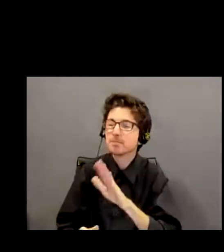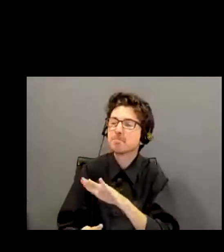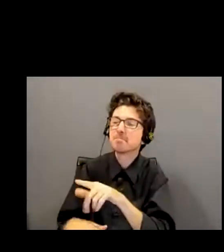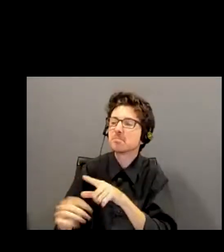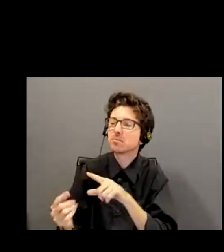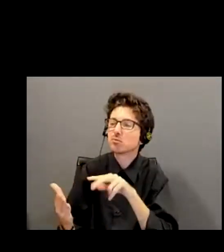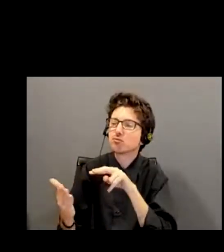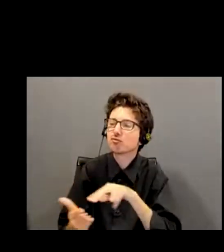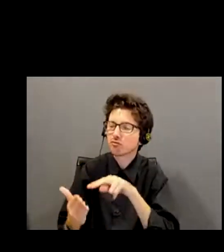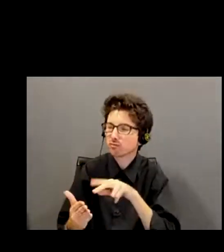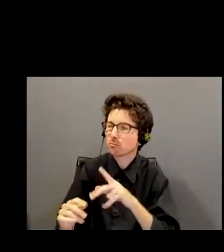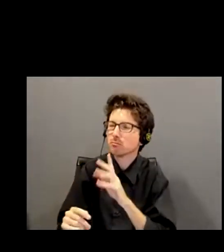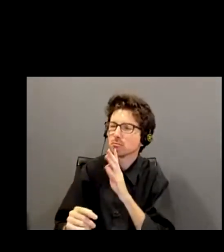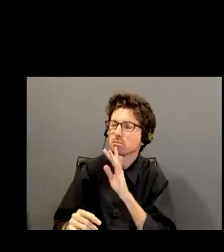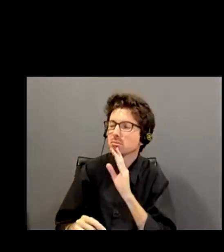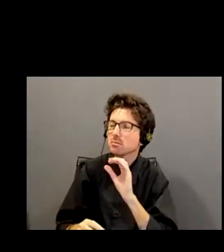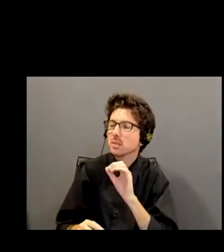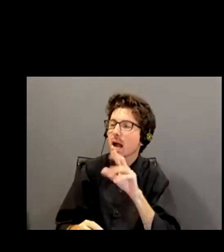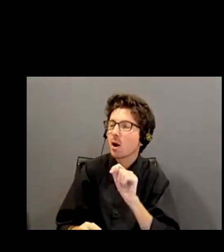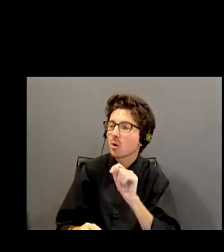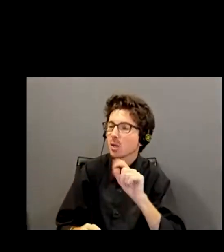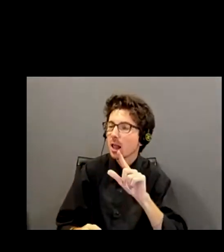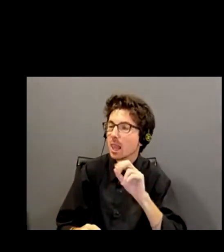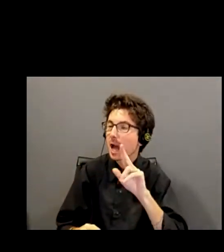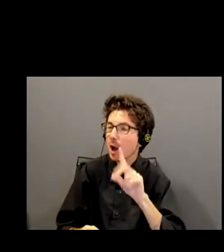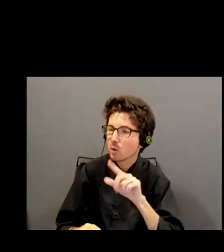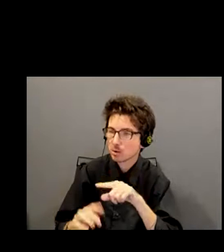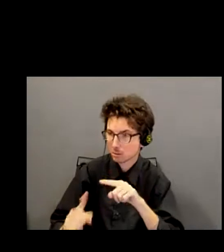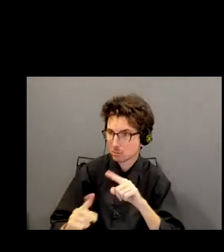out loud, but he was reluctant at first.